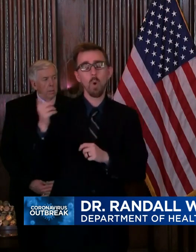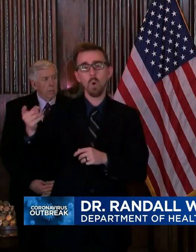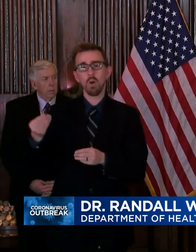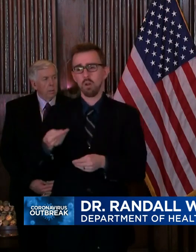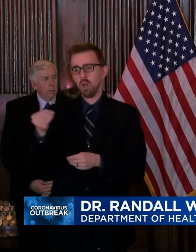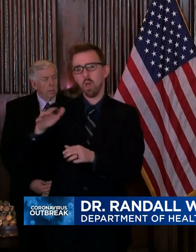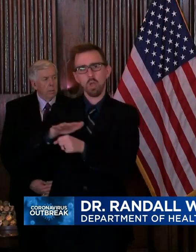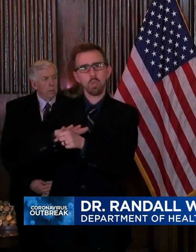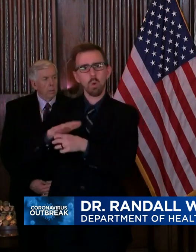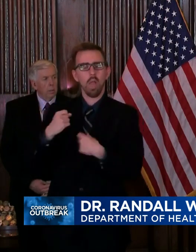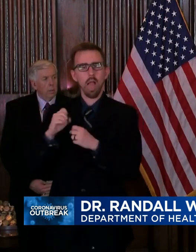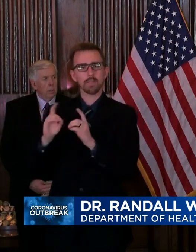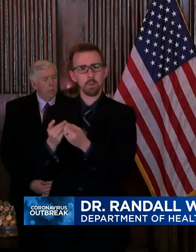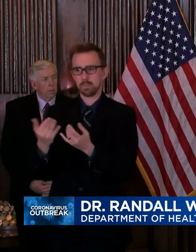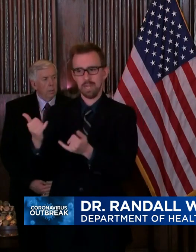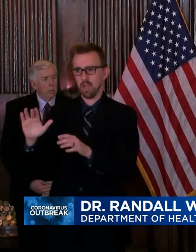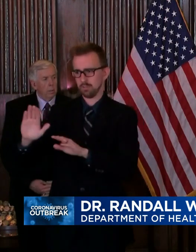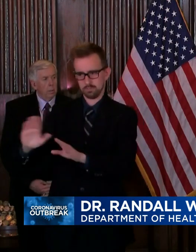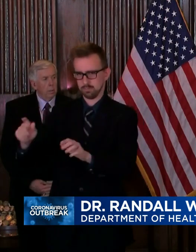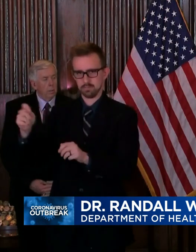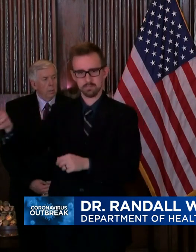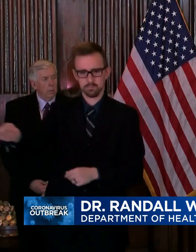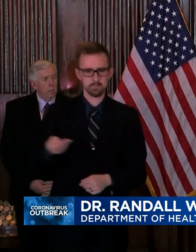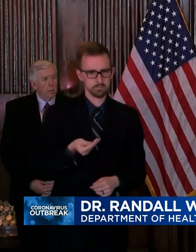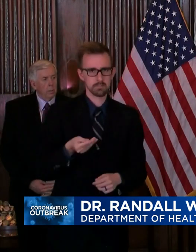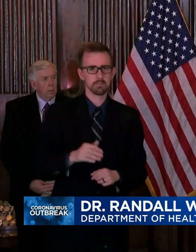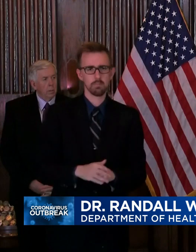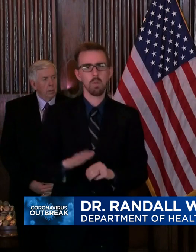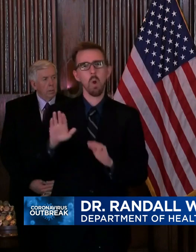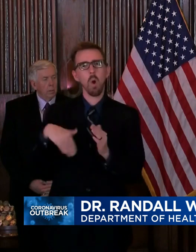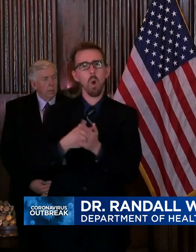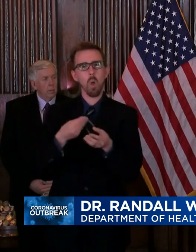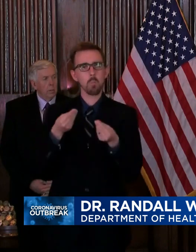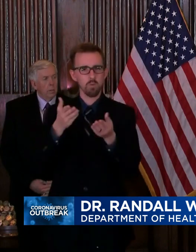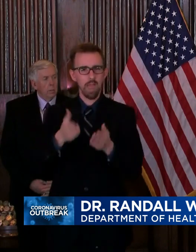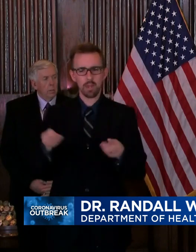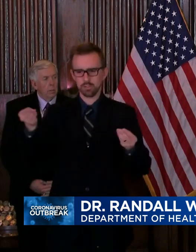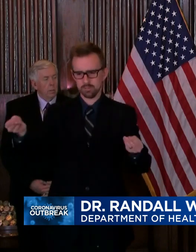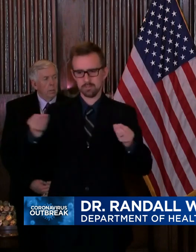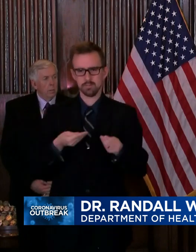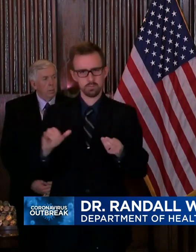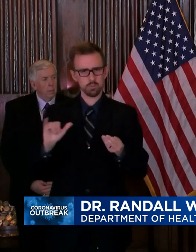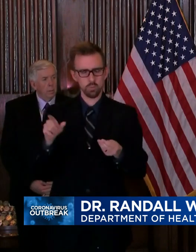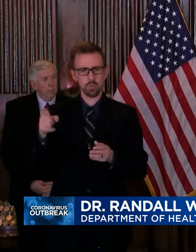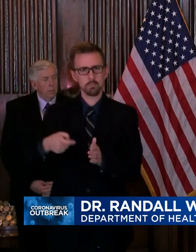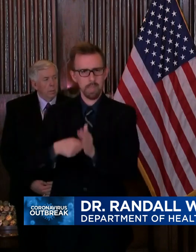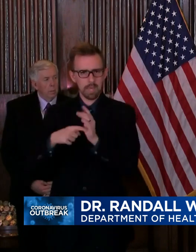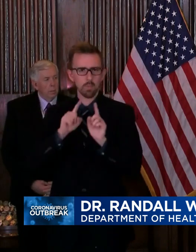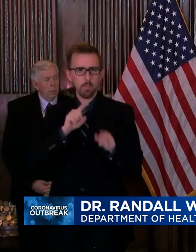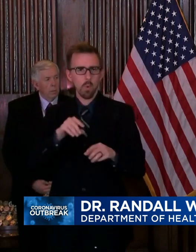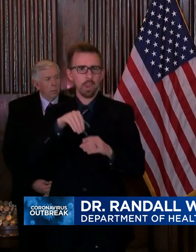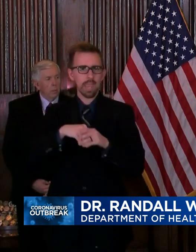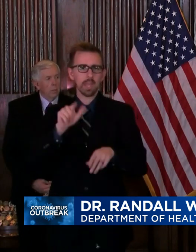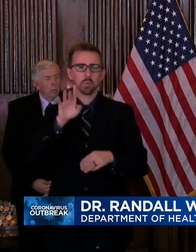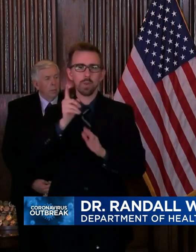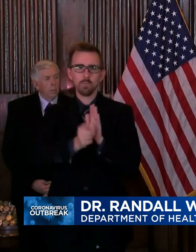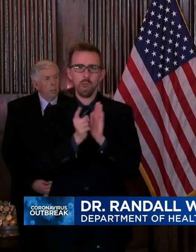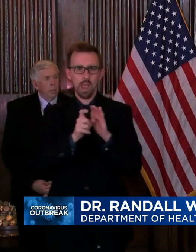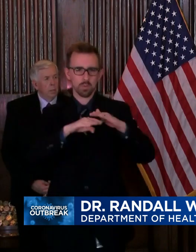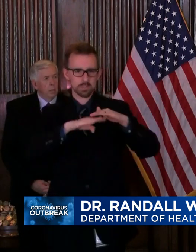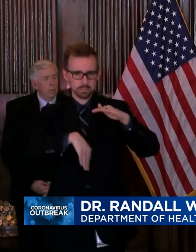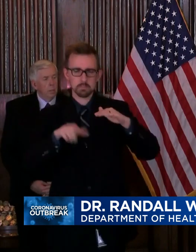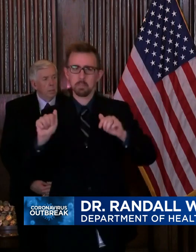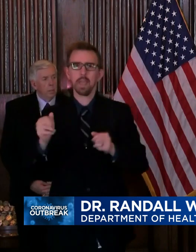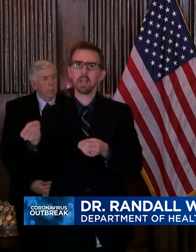local health departments. But we've got tests coming in from all the providers. They are mandated to report that within 24 hours, but they can come